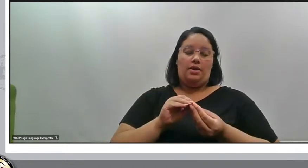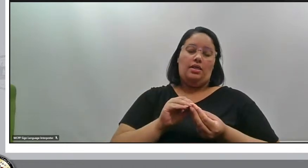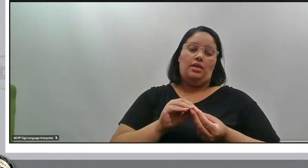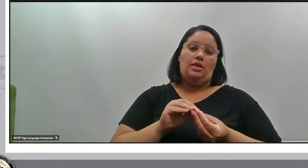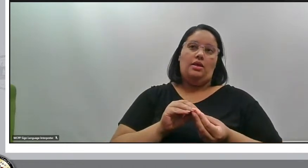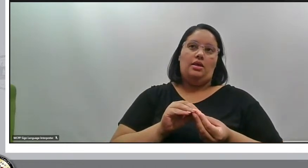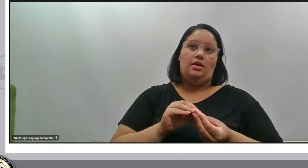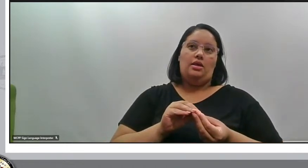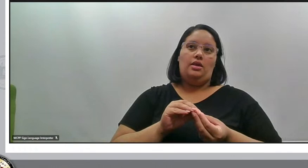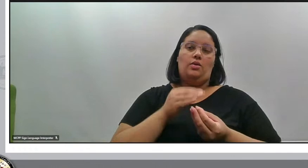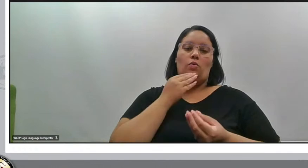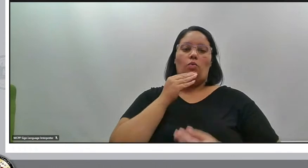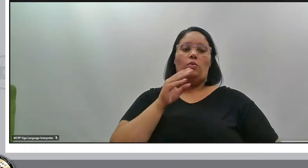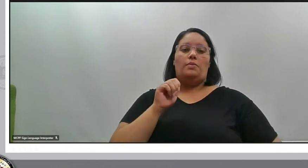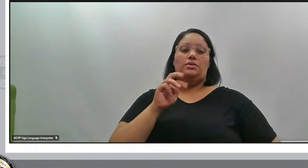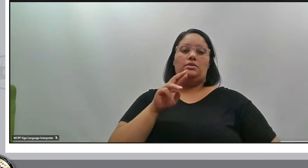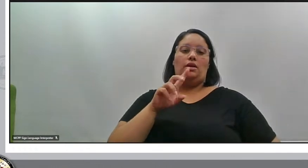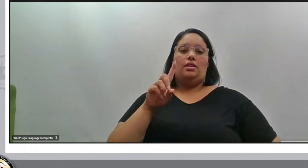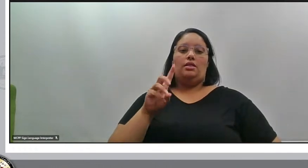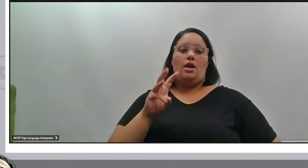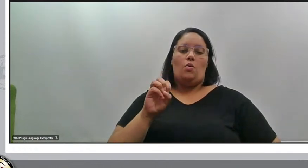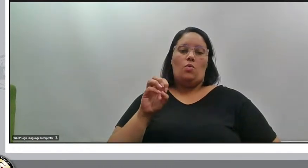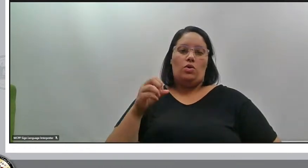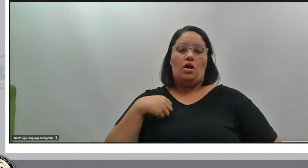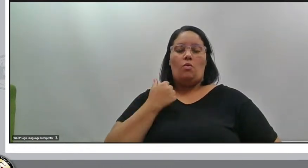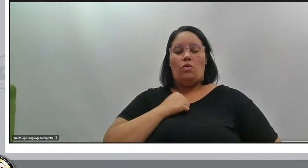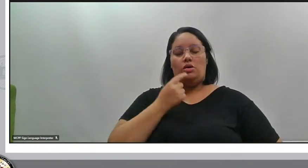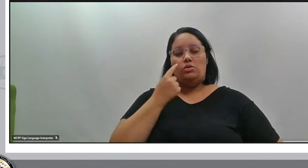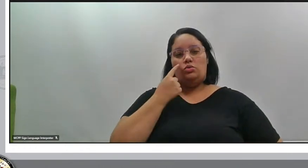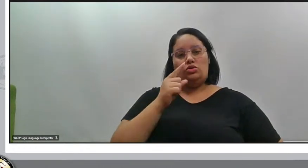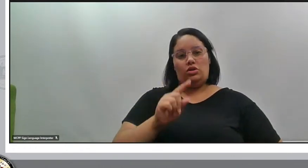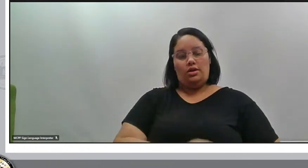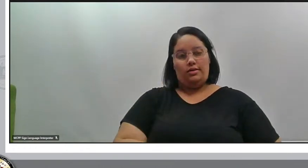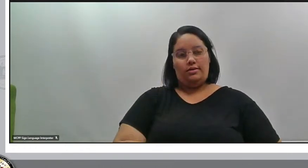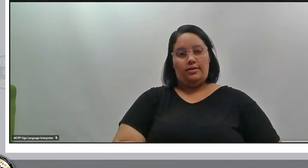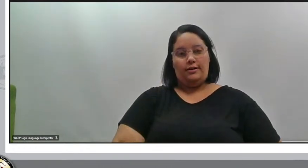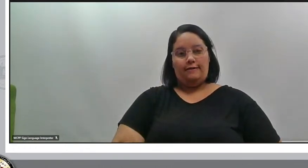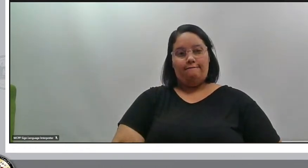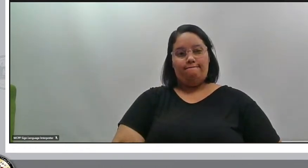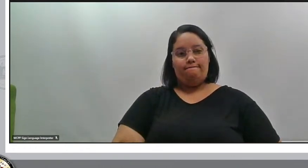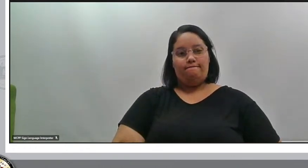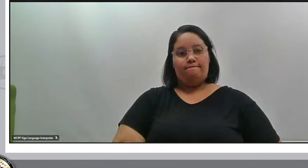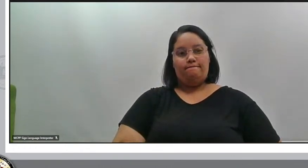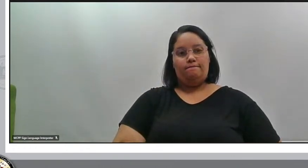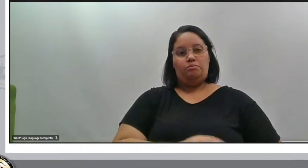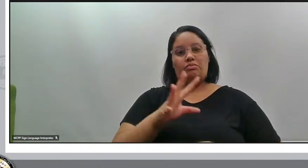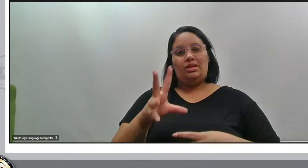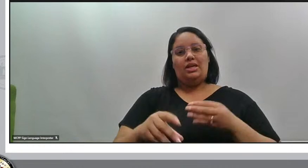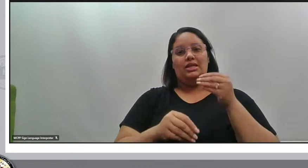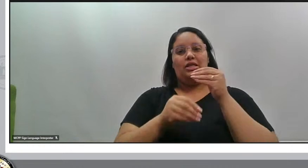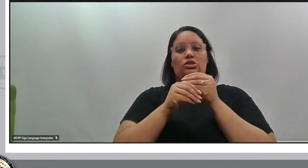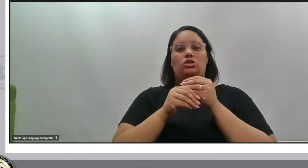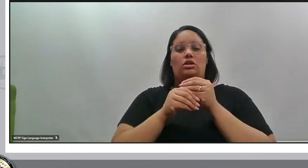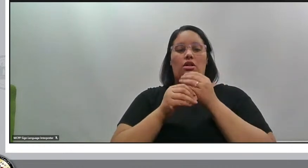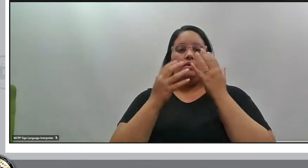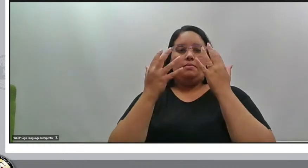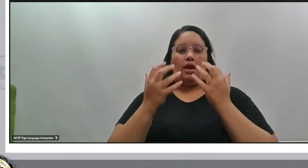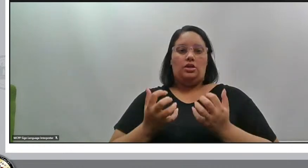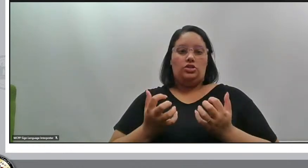like to check in terms of the additional budget on